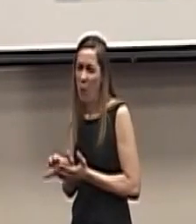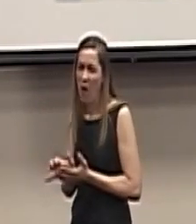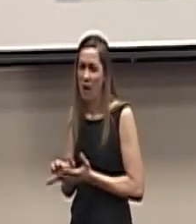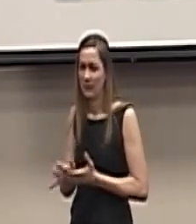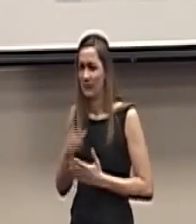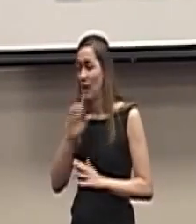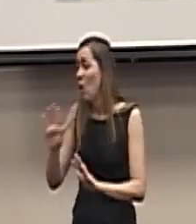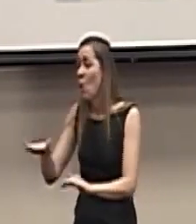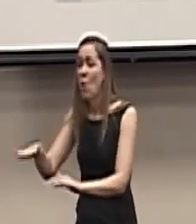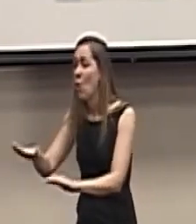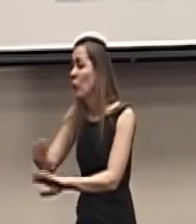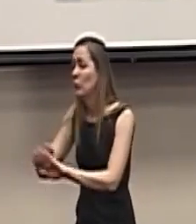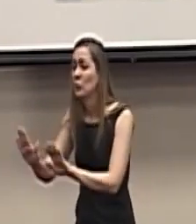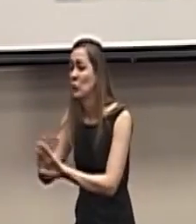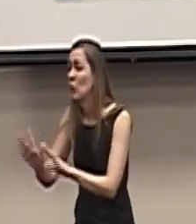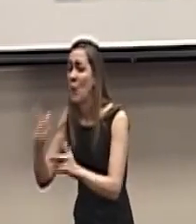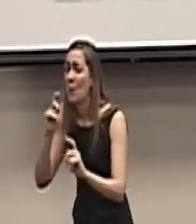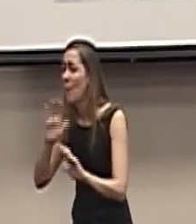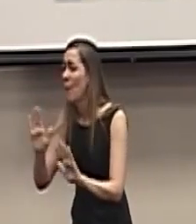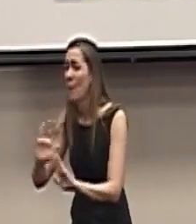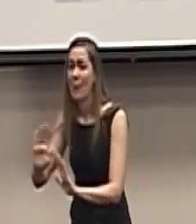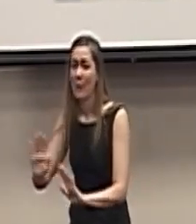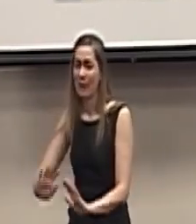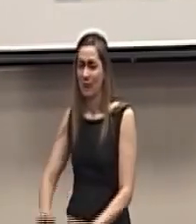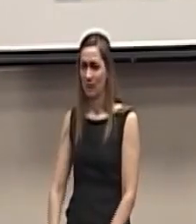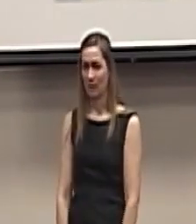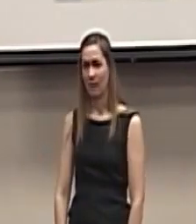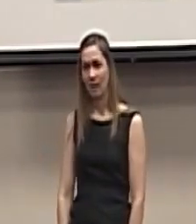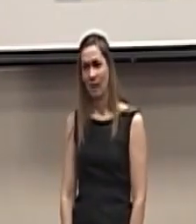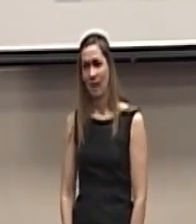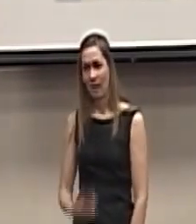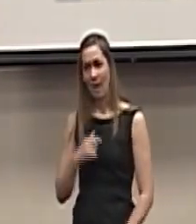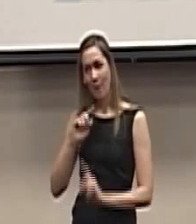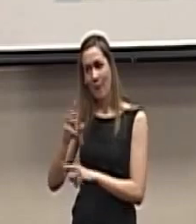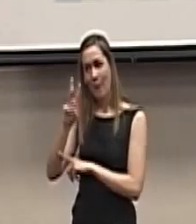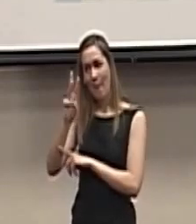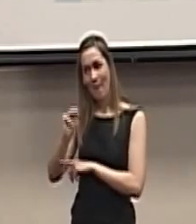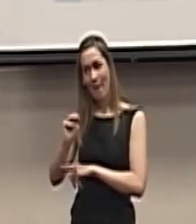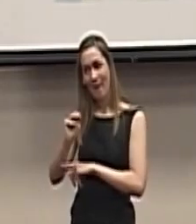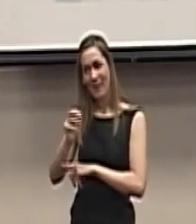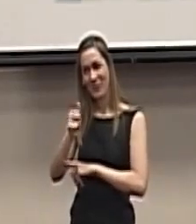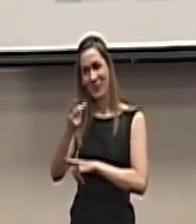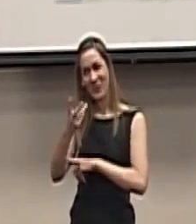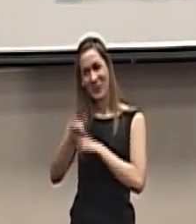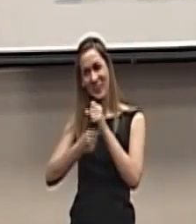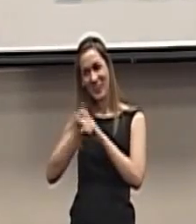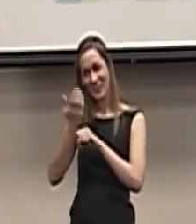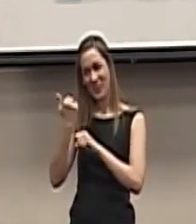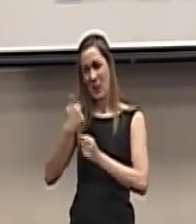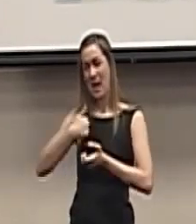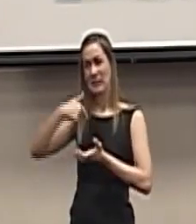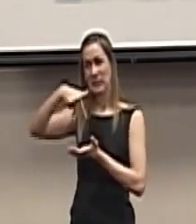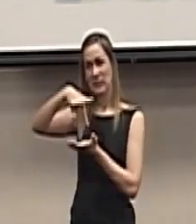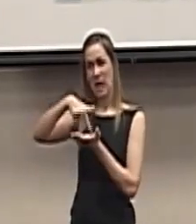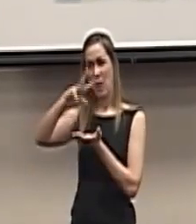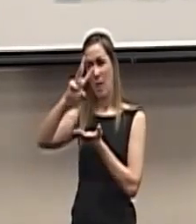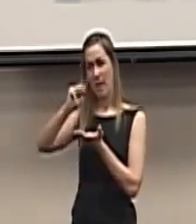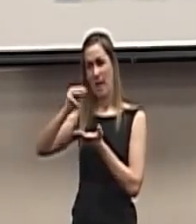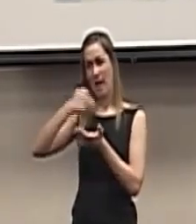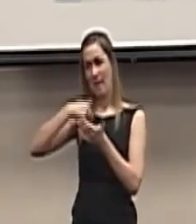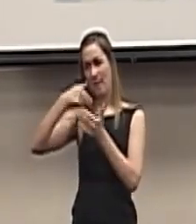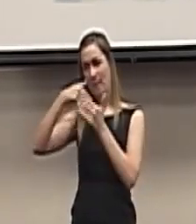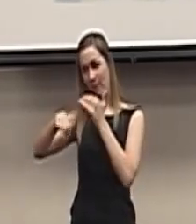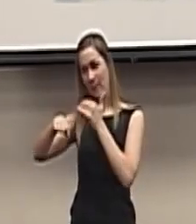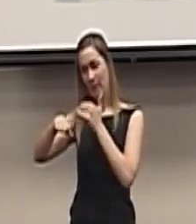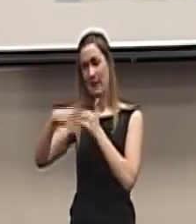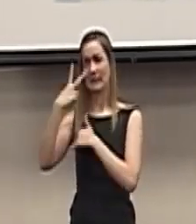hey, don't do that. Don't do that. I was at Walmart a couple of years ago. It was so funny. I was standing there at Walmart, and I walked in,